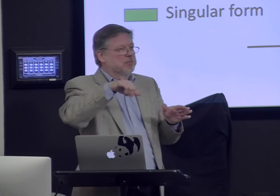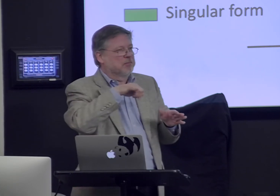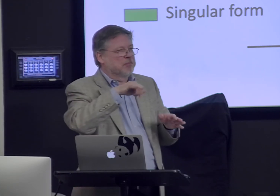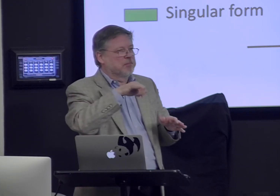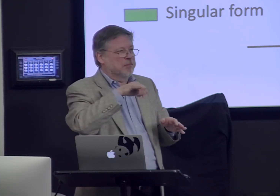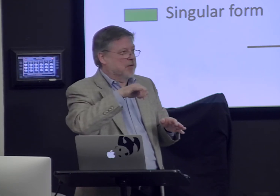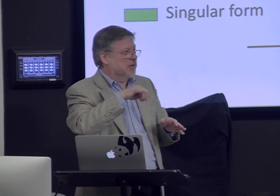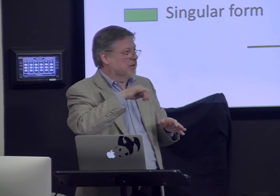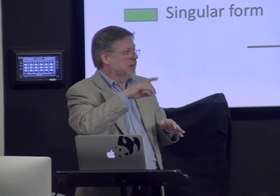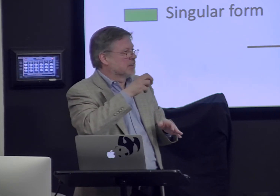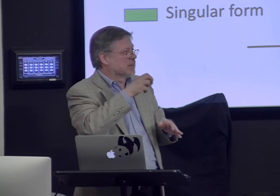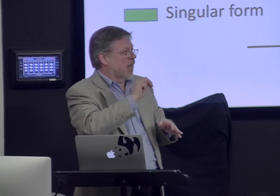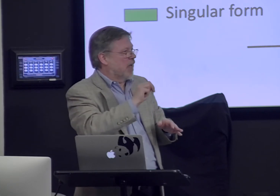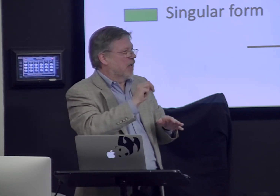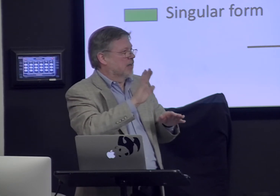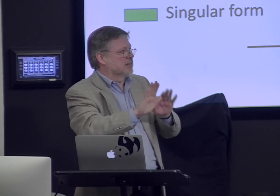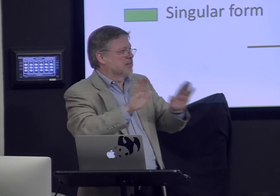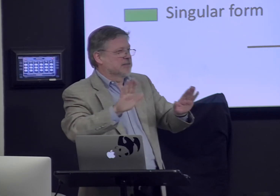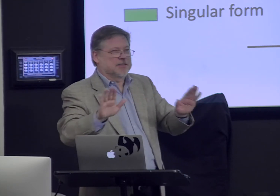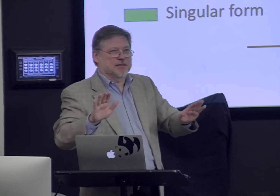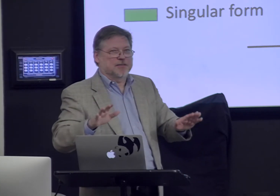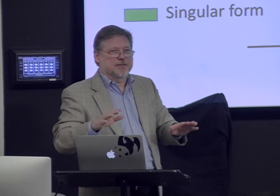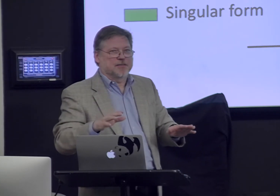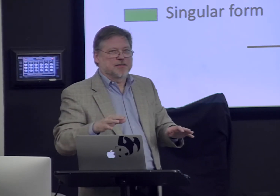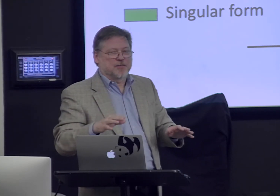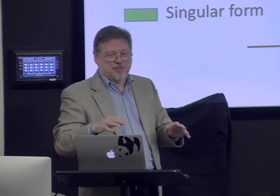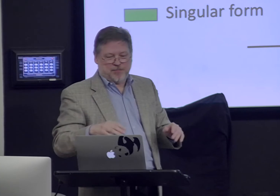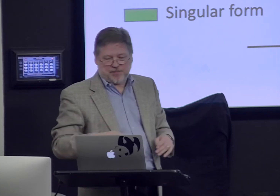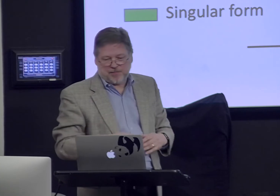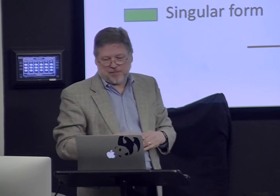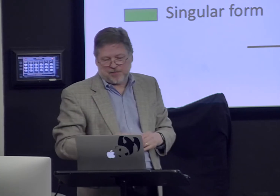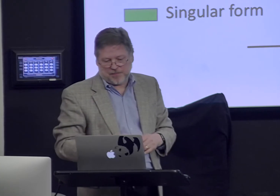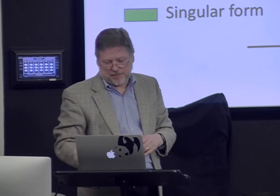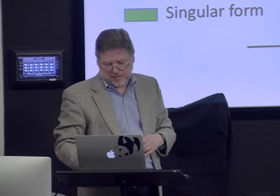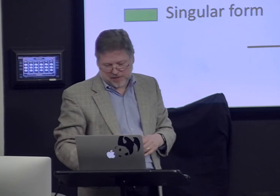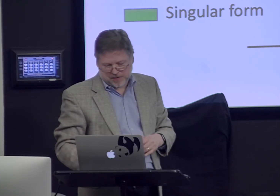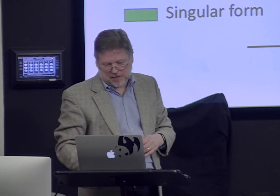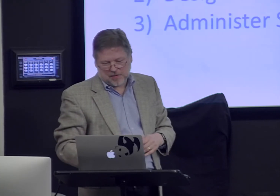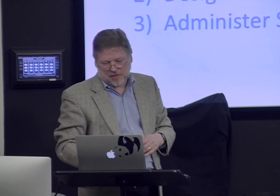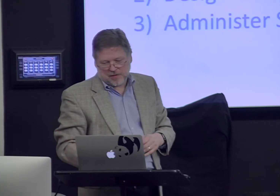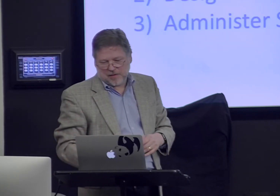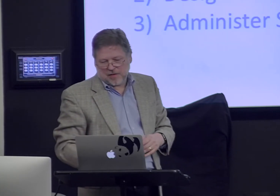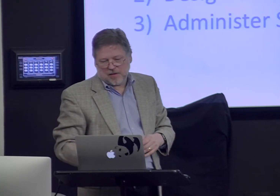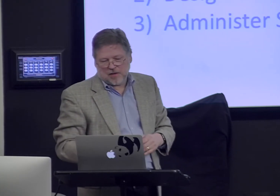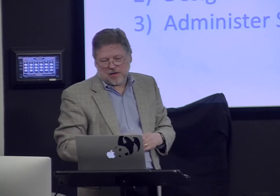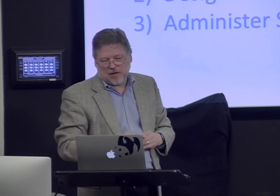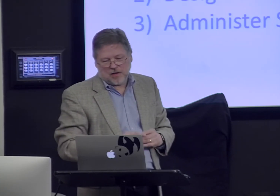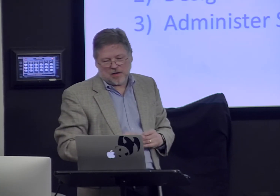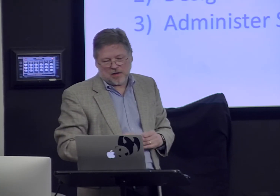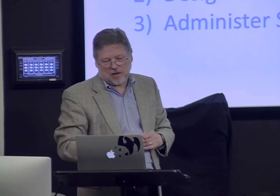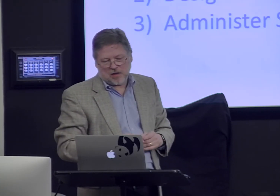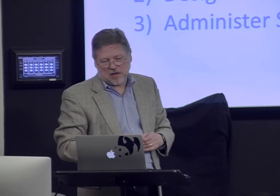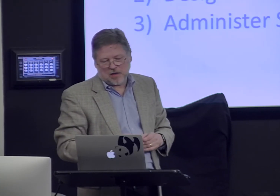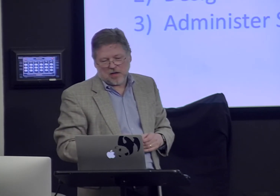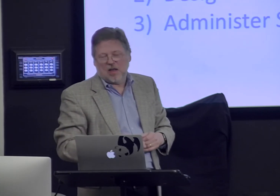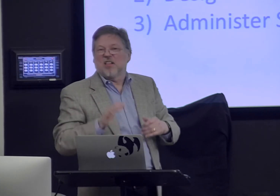the bluish-purple bar. But in the Higgins book, he's hearing, and he was a later learner of sign language, almost all of